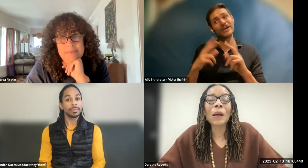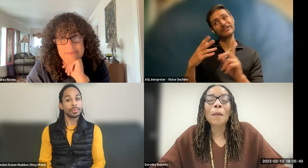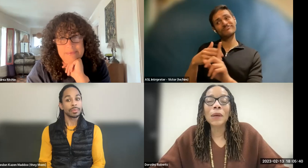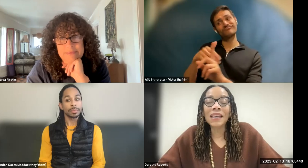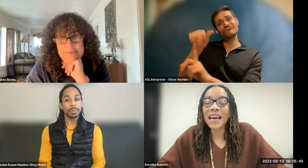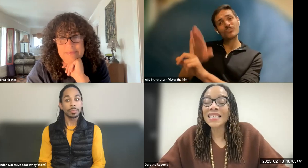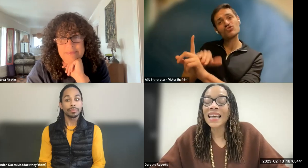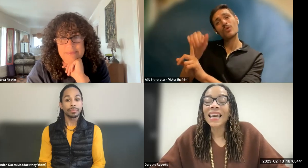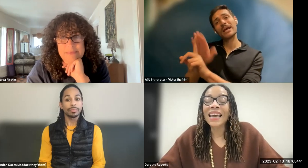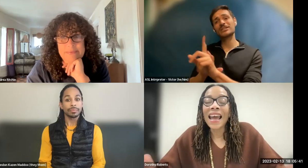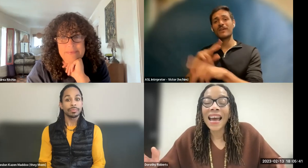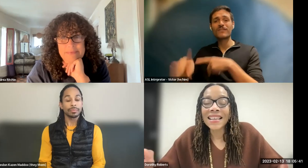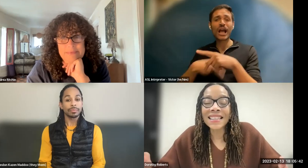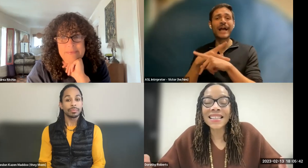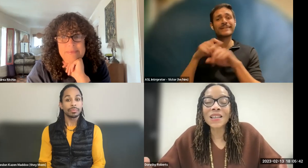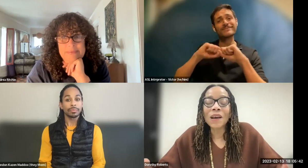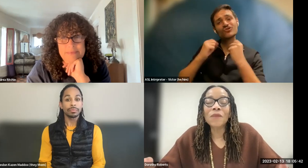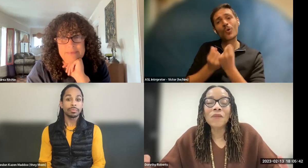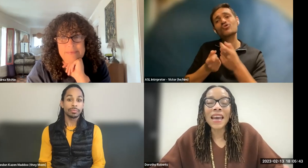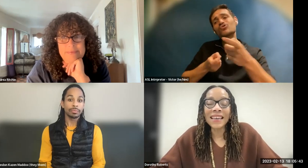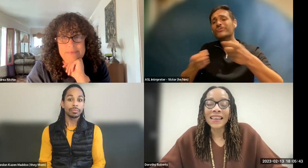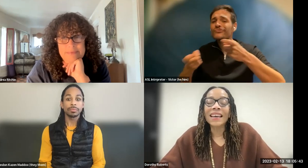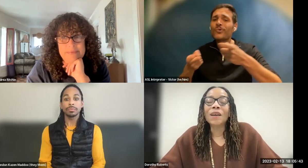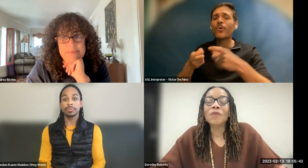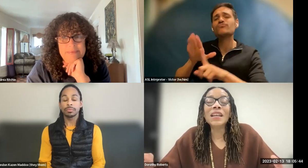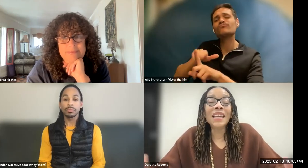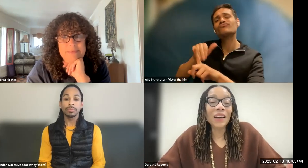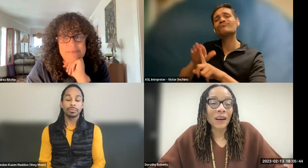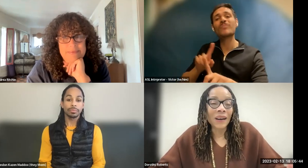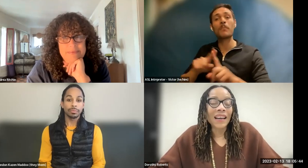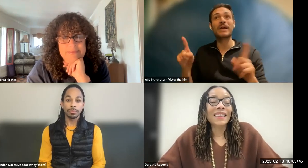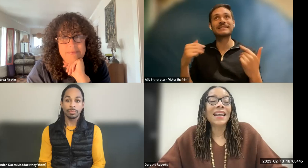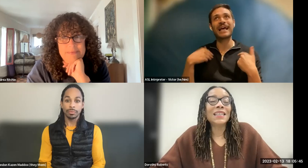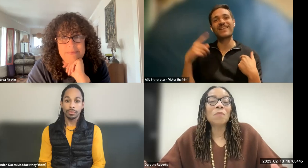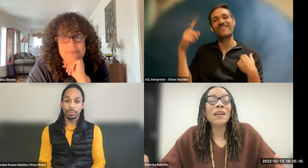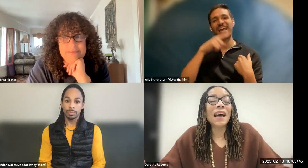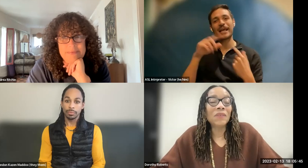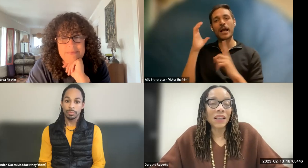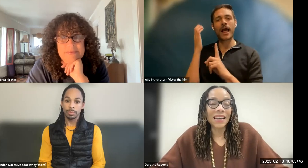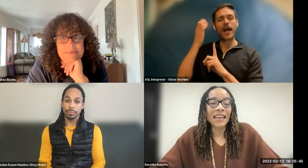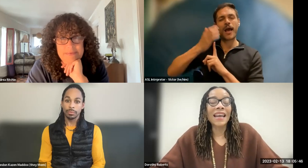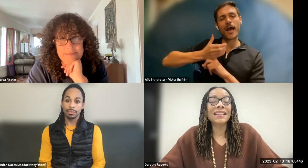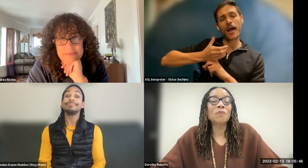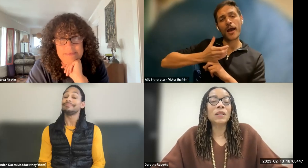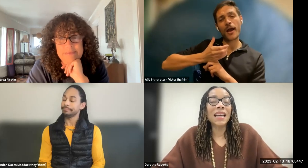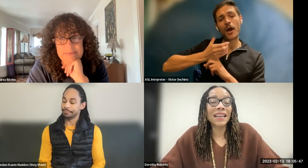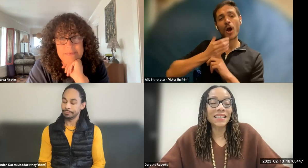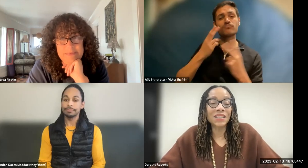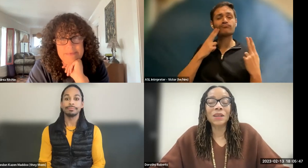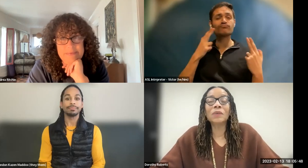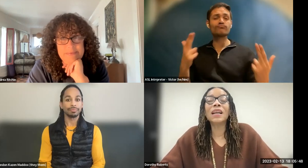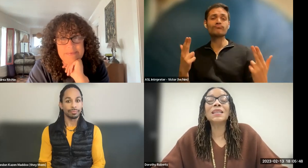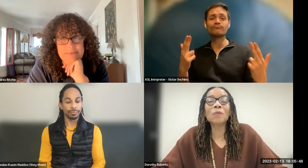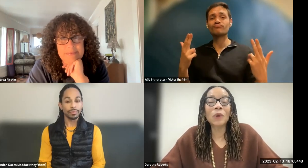control, because it has this fake veneer that it's benevolent and it's